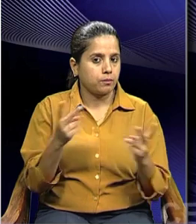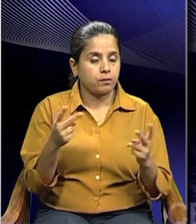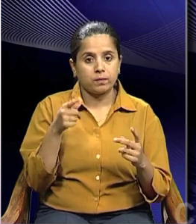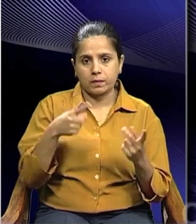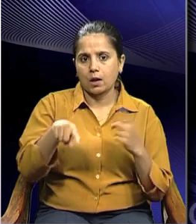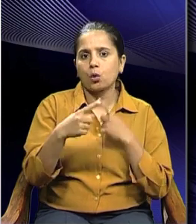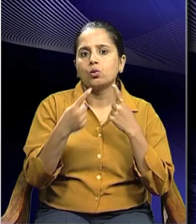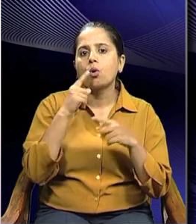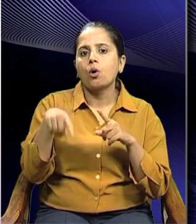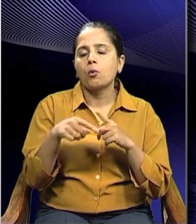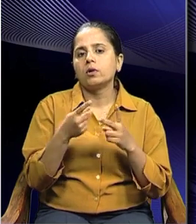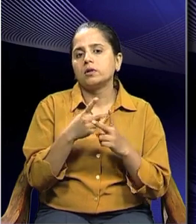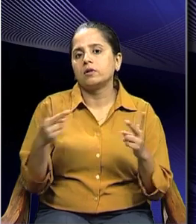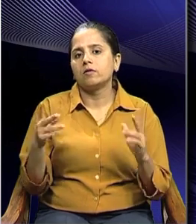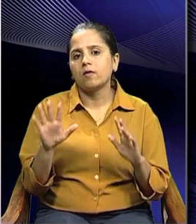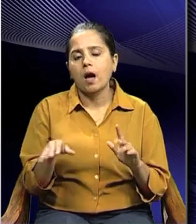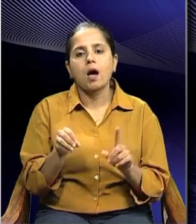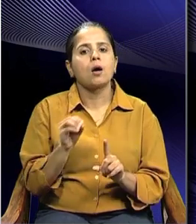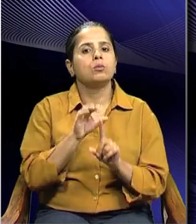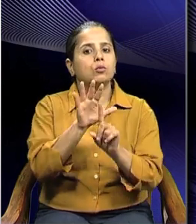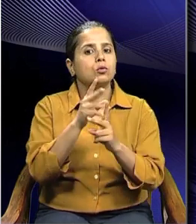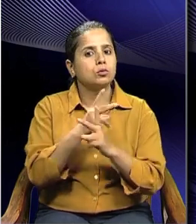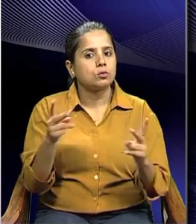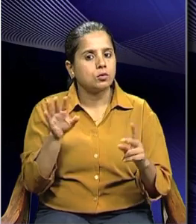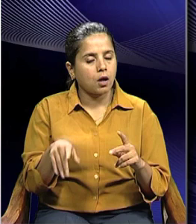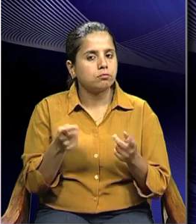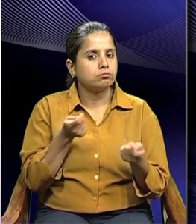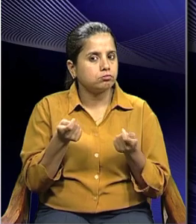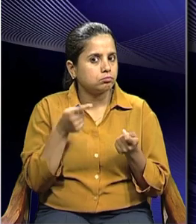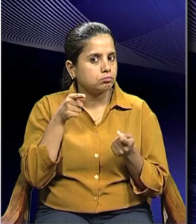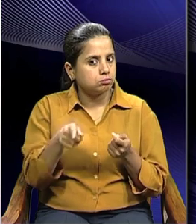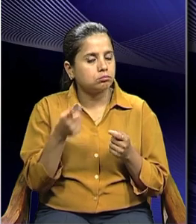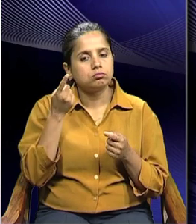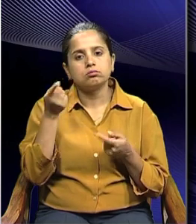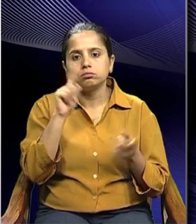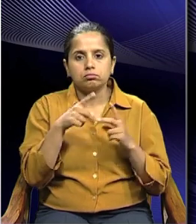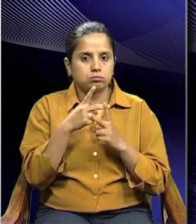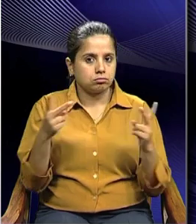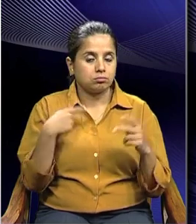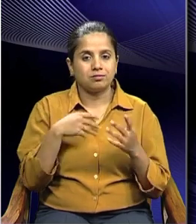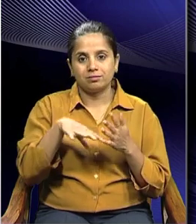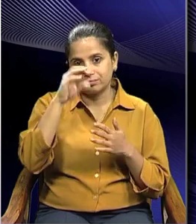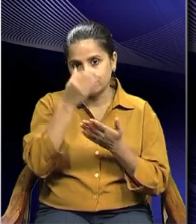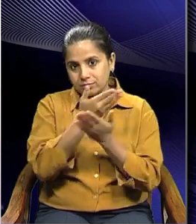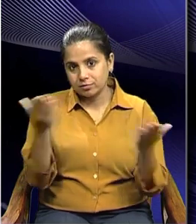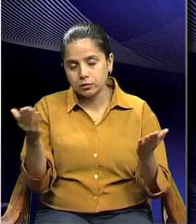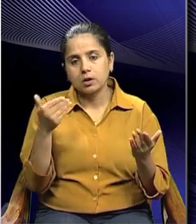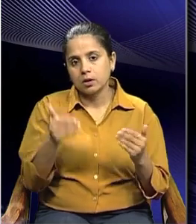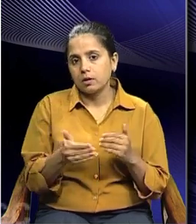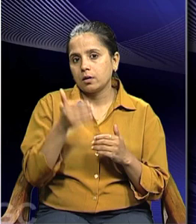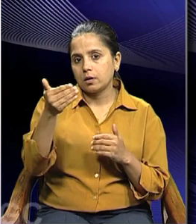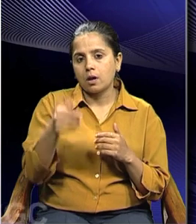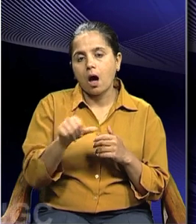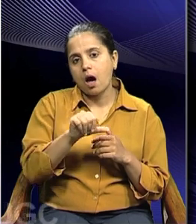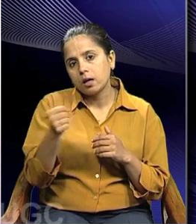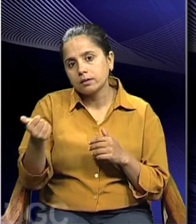we will talk about the different approaches to facilitate this analysis. So, my dear learners, this is going to be the